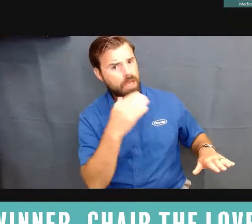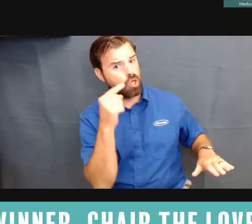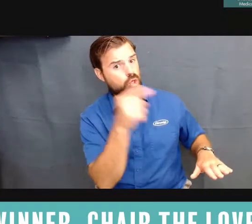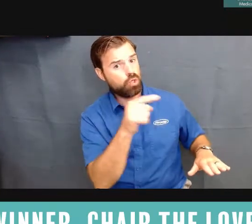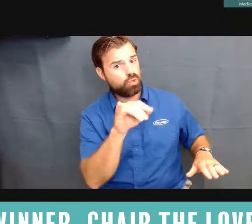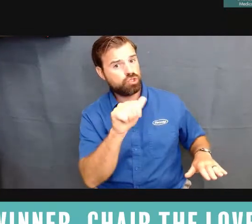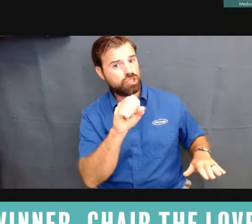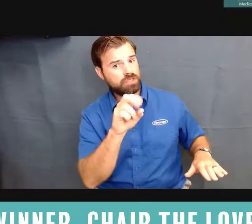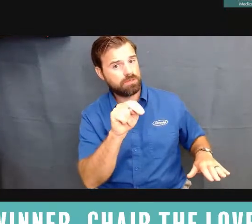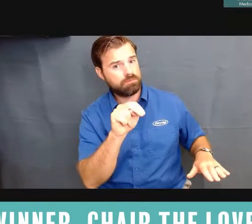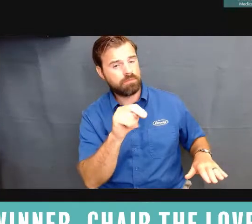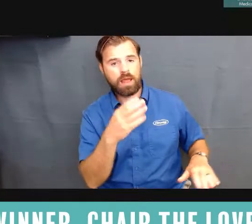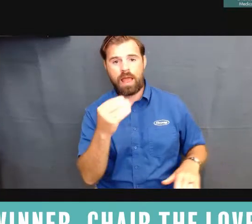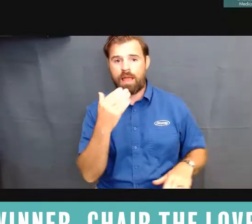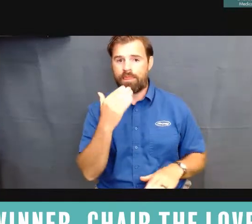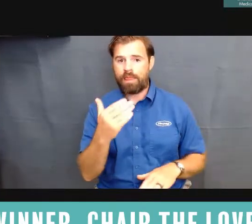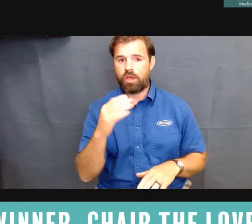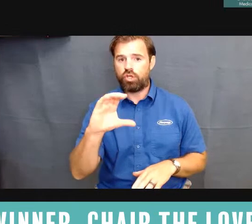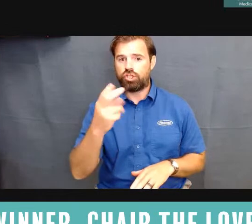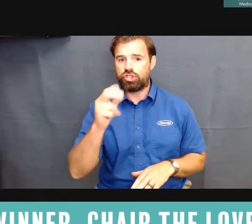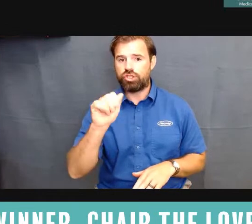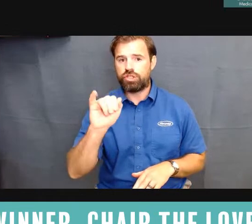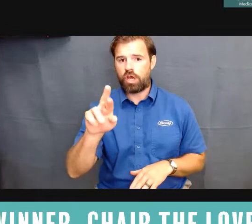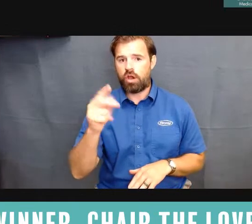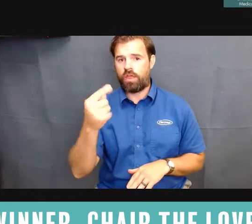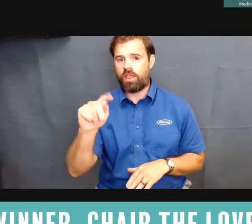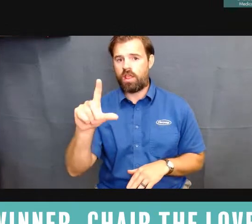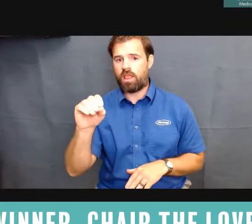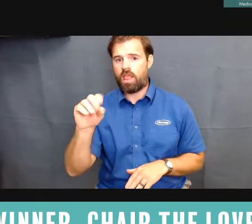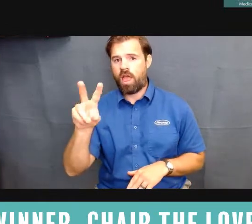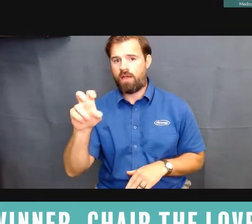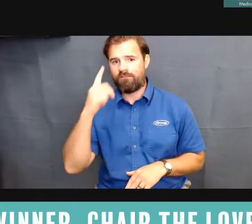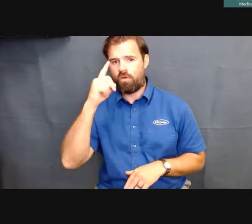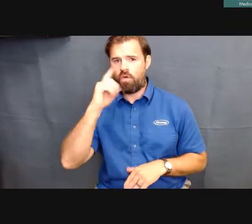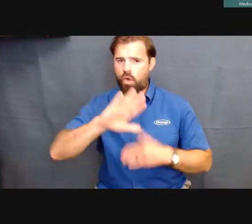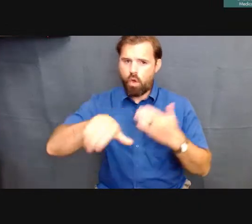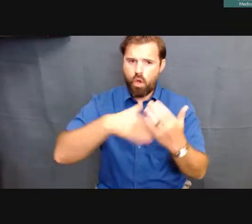Jason. Thank you, Jason, and thank you, Share the Love, for all you do in the community.